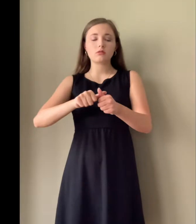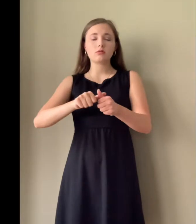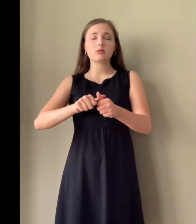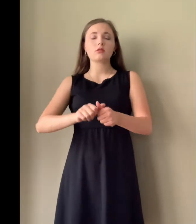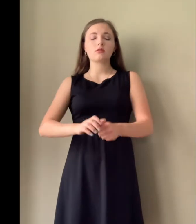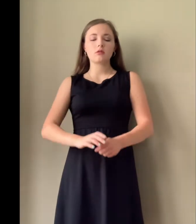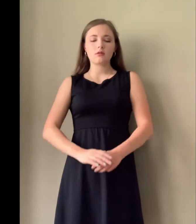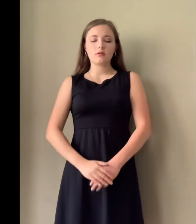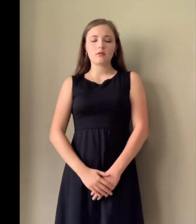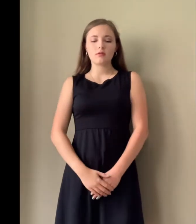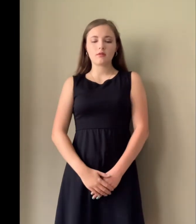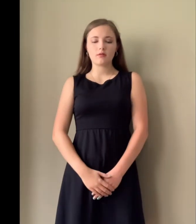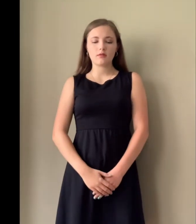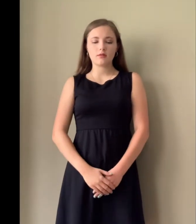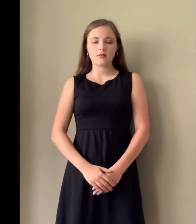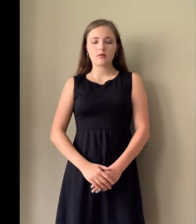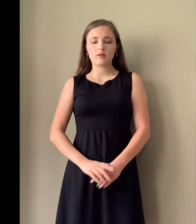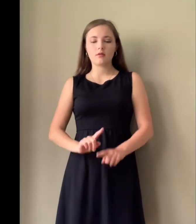remembers.